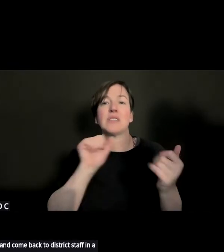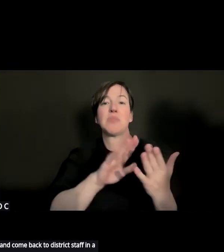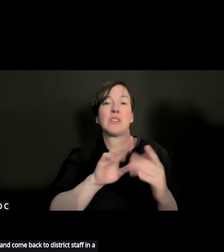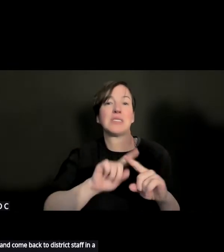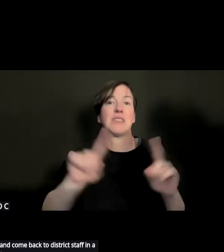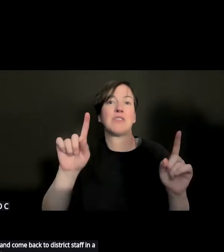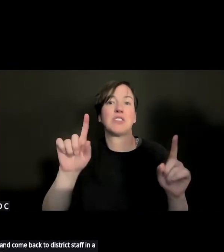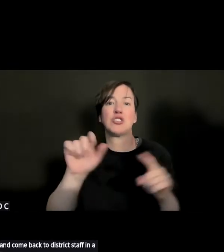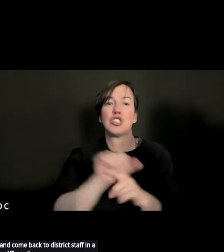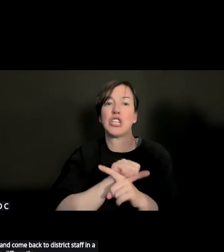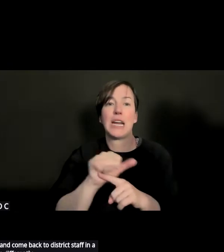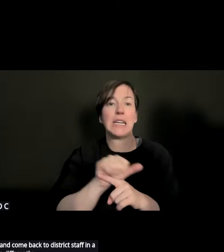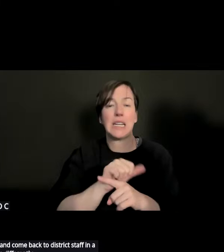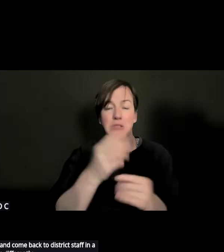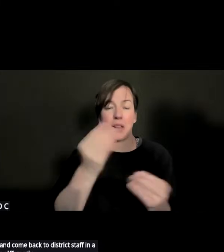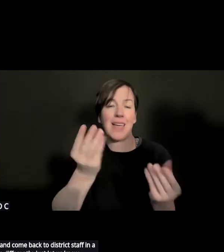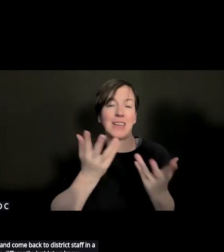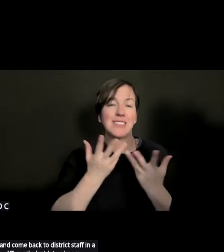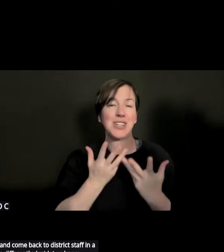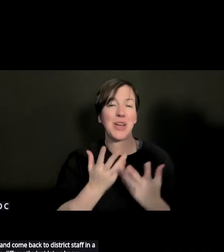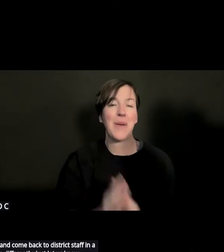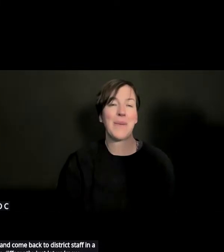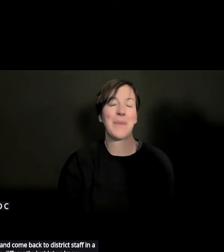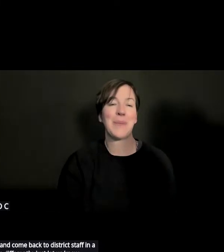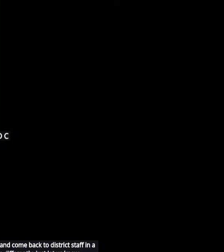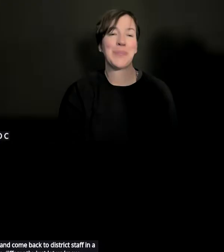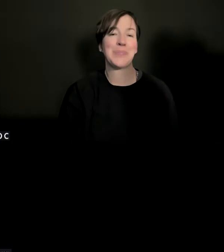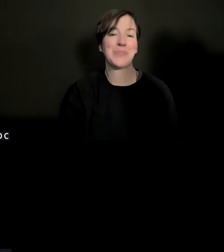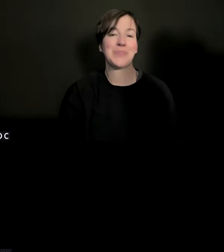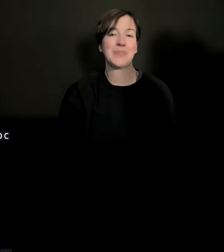differently, just let us know. Okay, thank you.